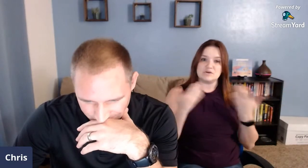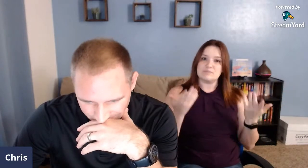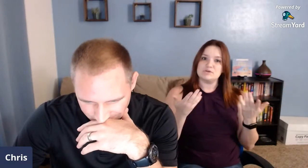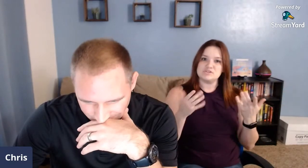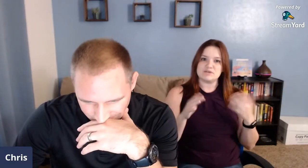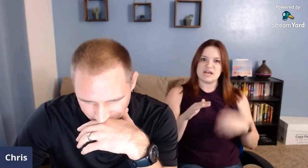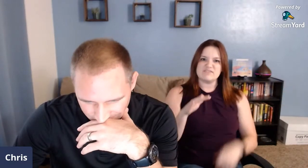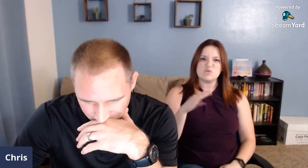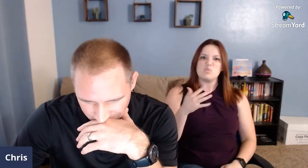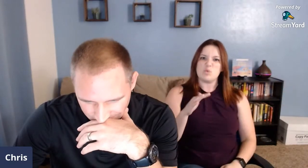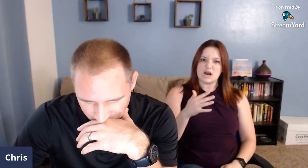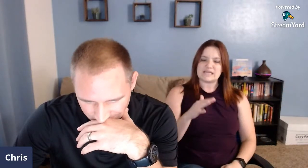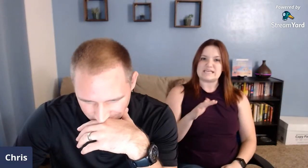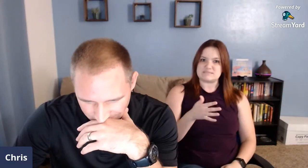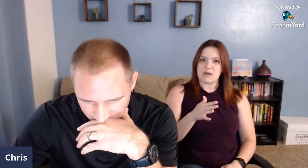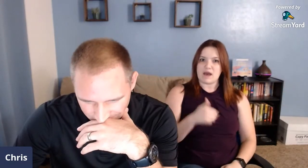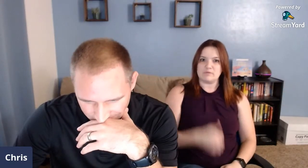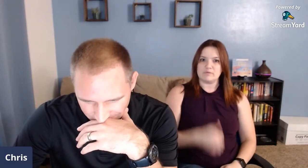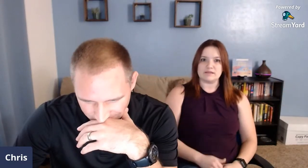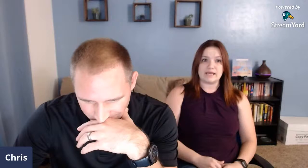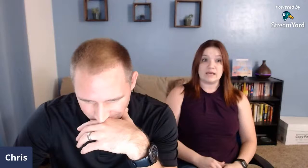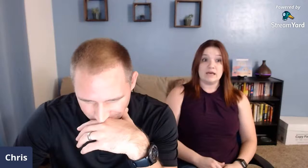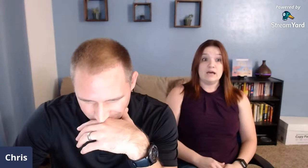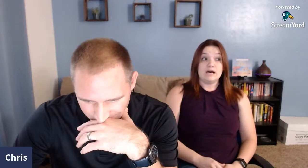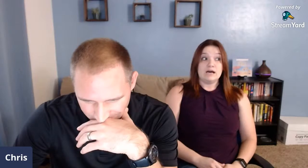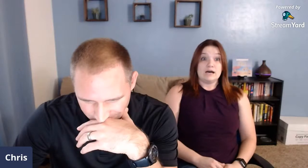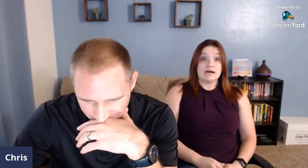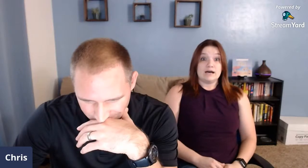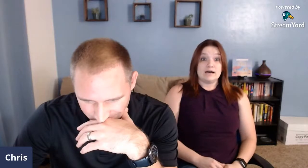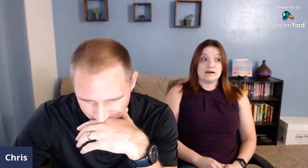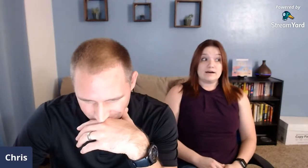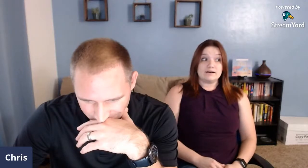on, and so it puts you kind of in a wonky spot where you're like,